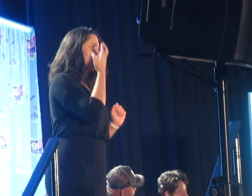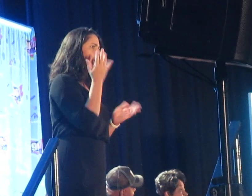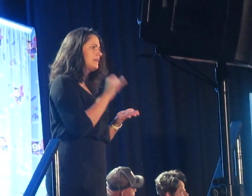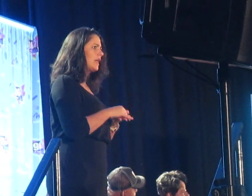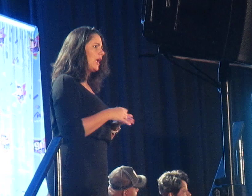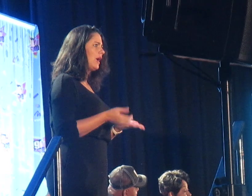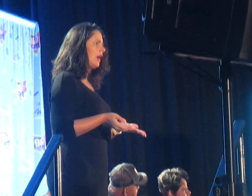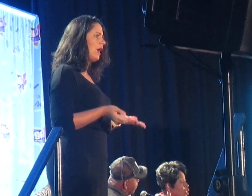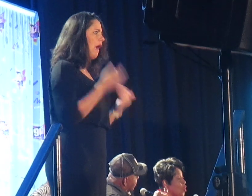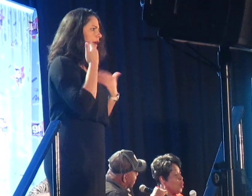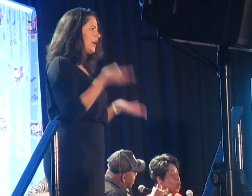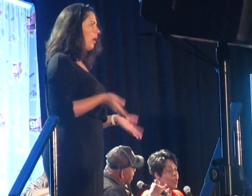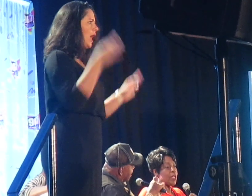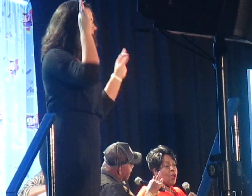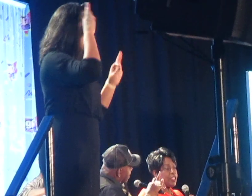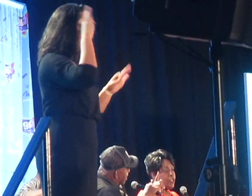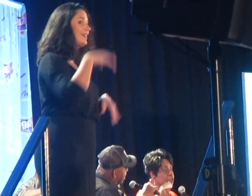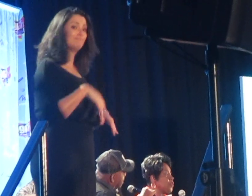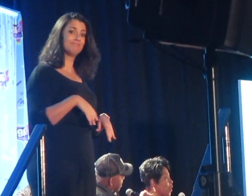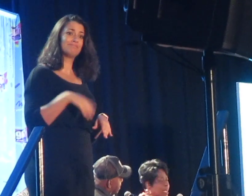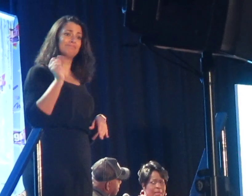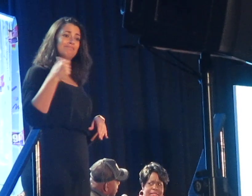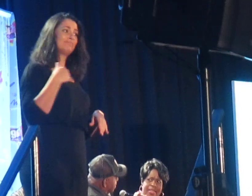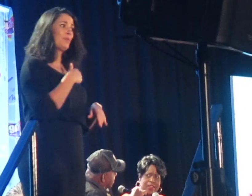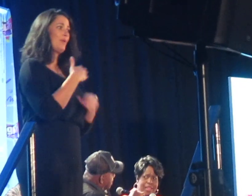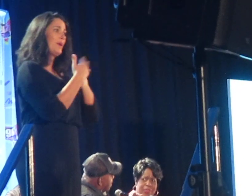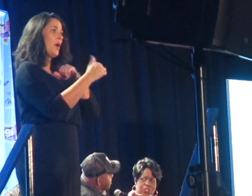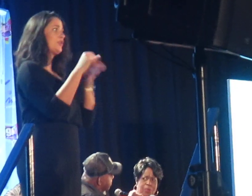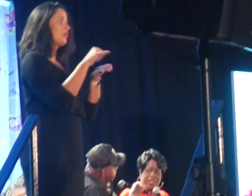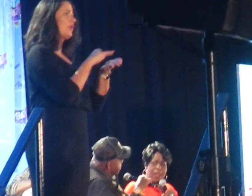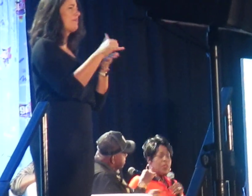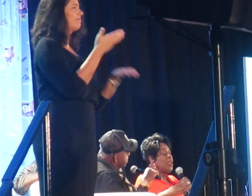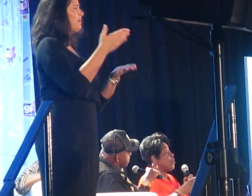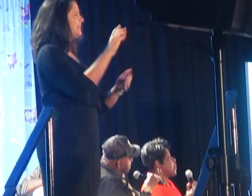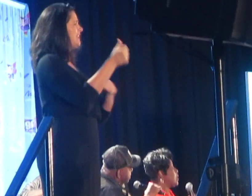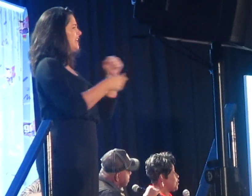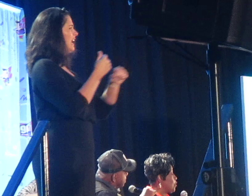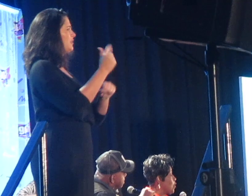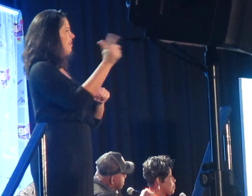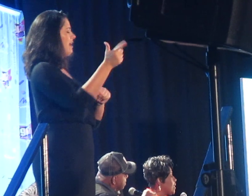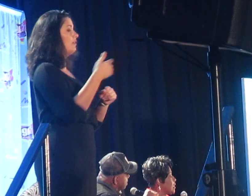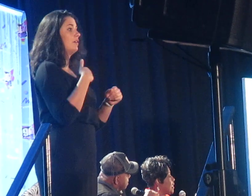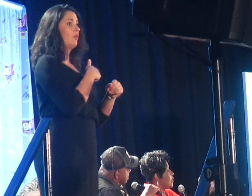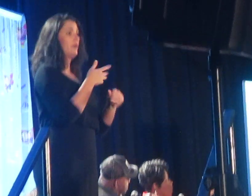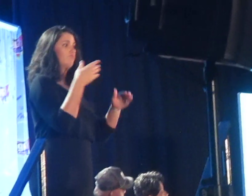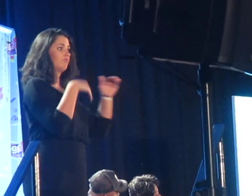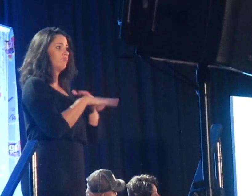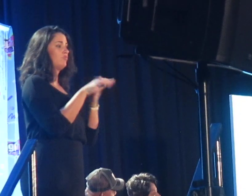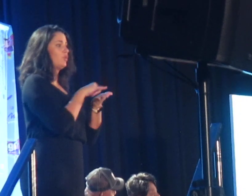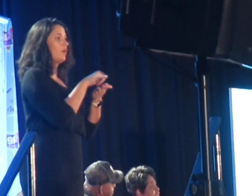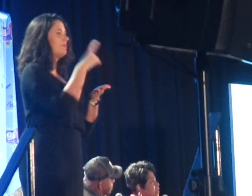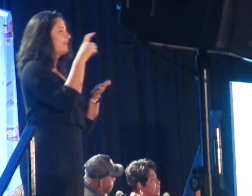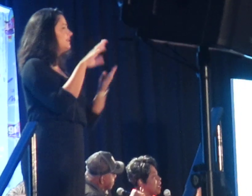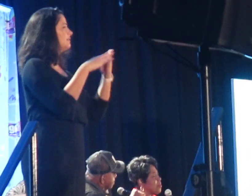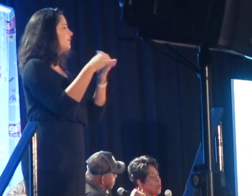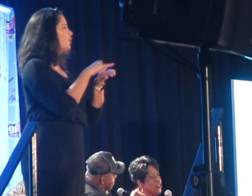I didn't know that. That's the first one. But also, we were calling it to New York, and maybe 10 years after the show was down, we were calling it to New York because the city of New York was doing